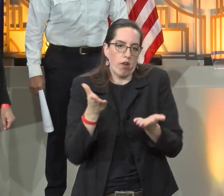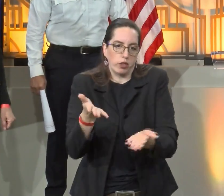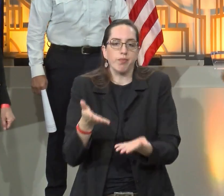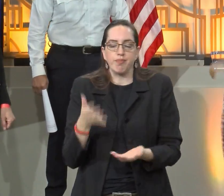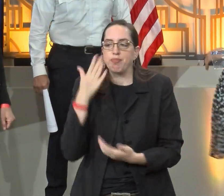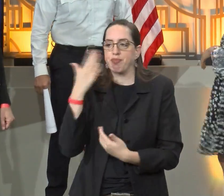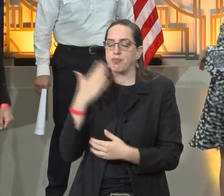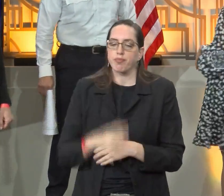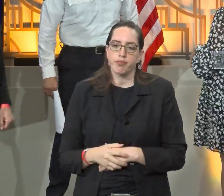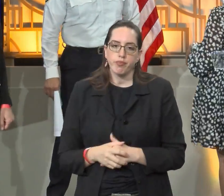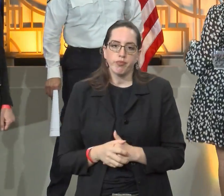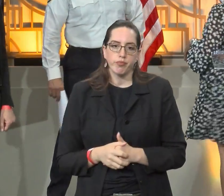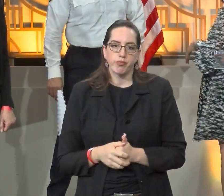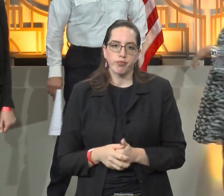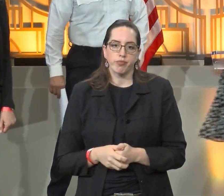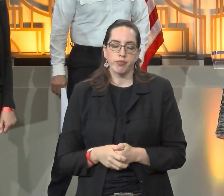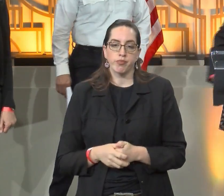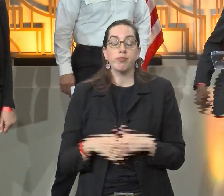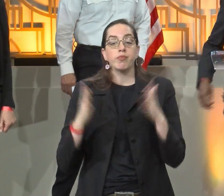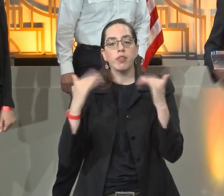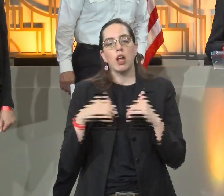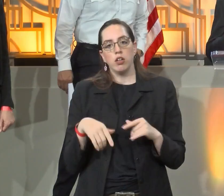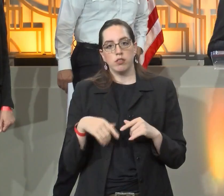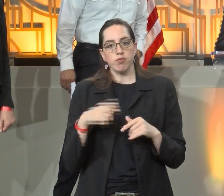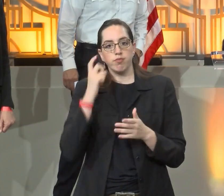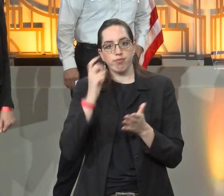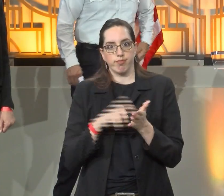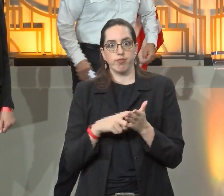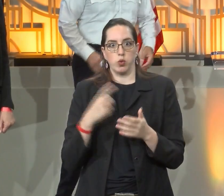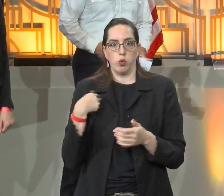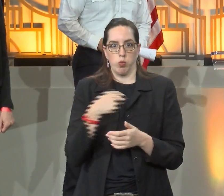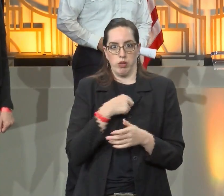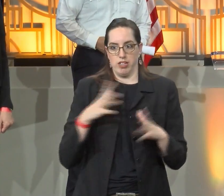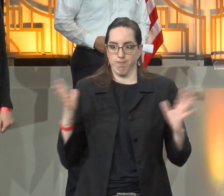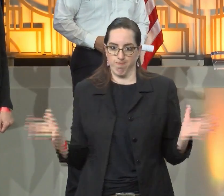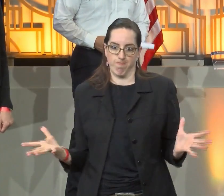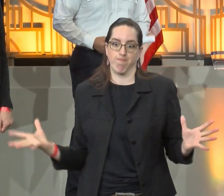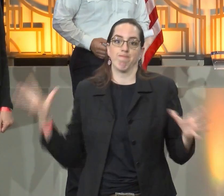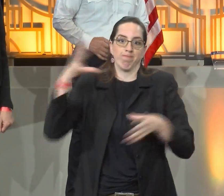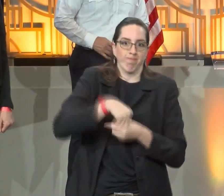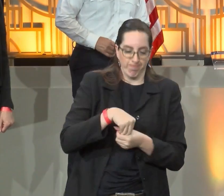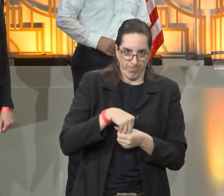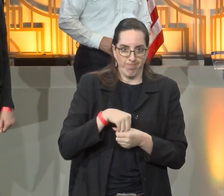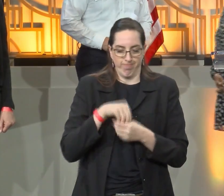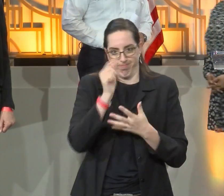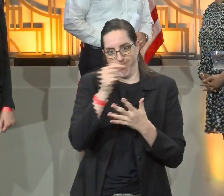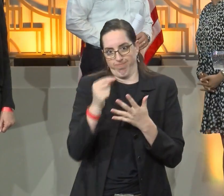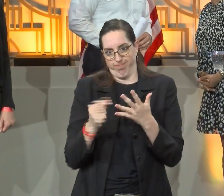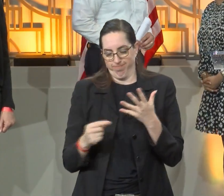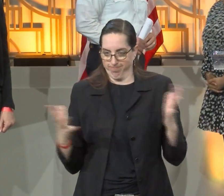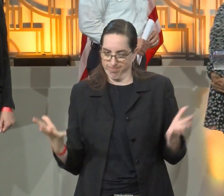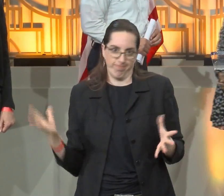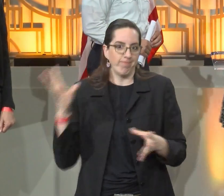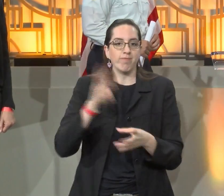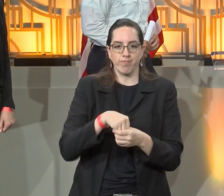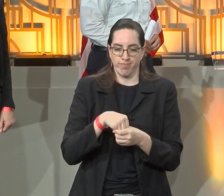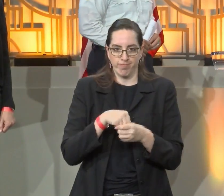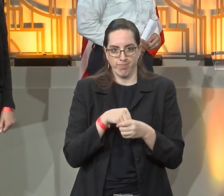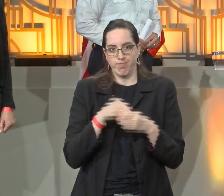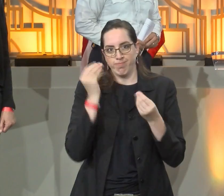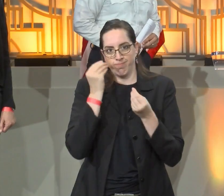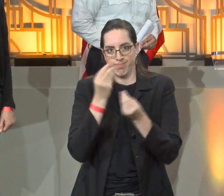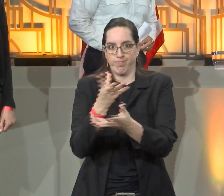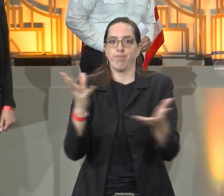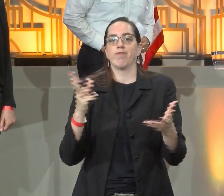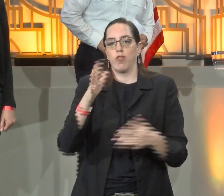Thank you, Mayor. So as you can see, this is an all-court press. Okay, this is an all-court press throughout